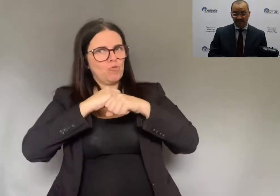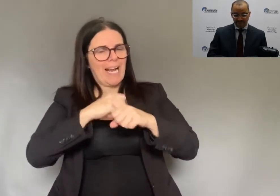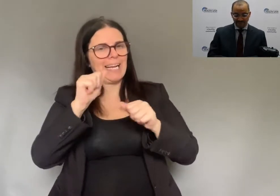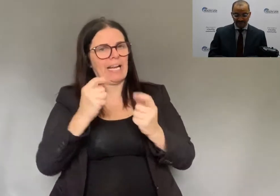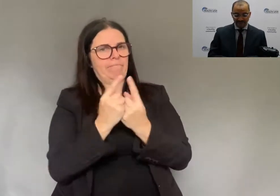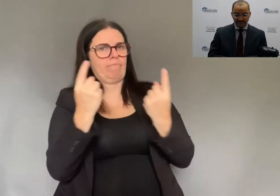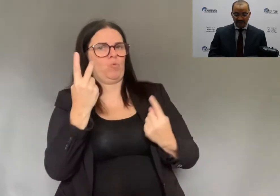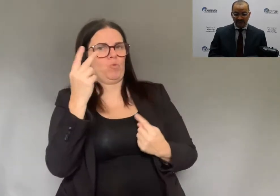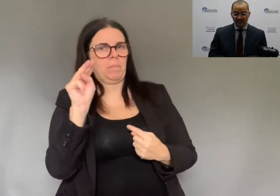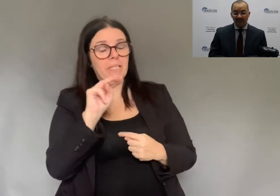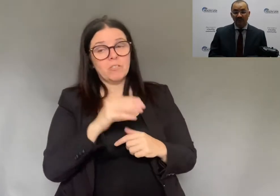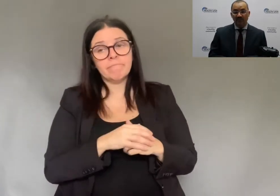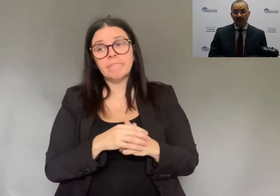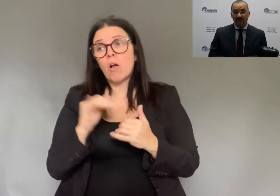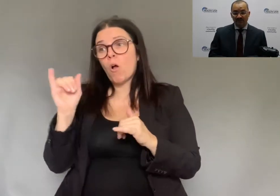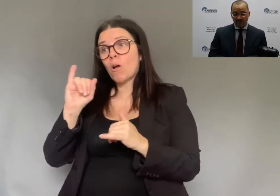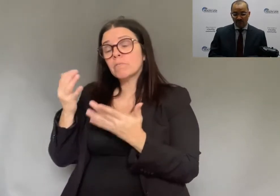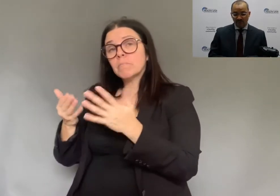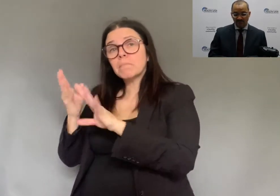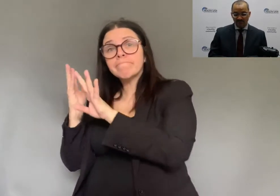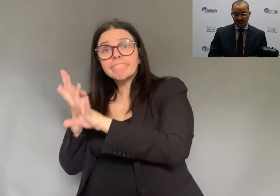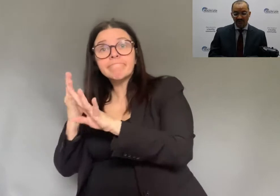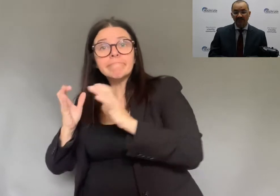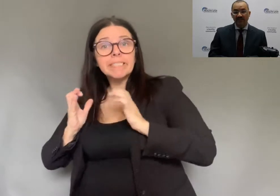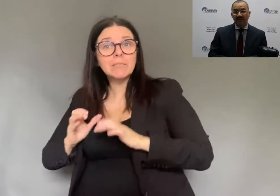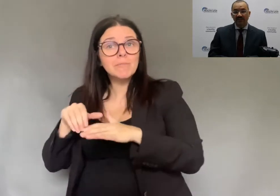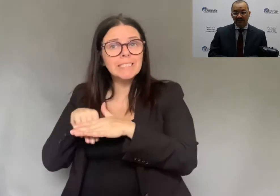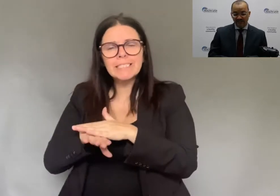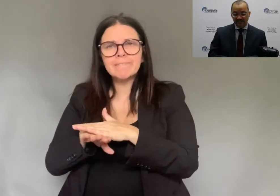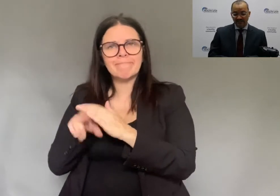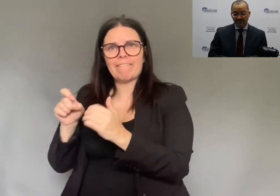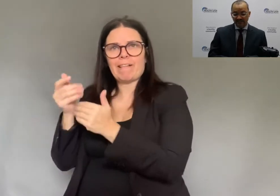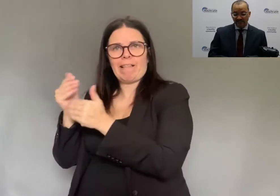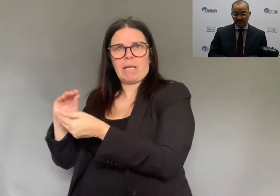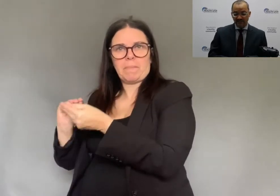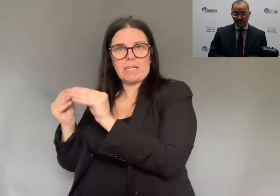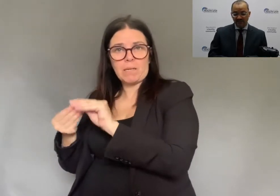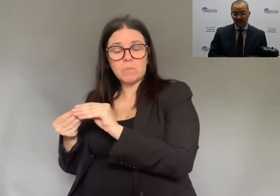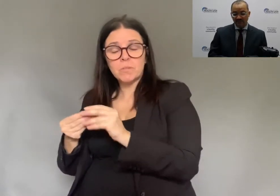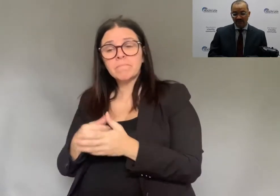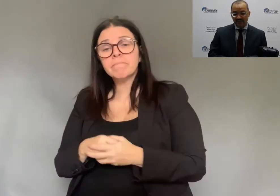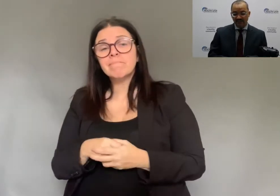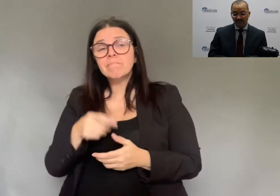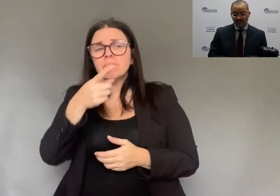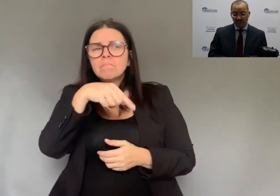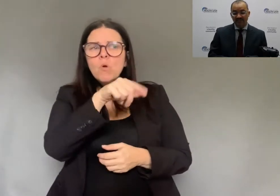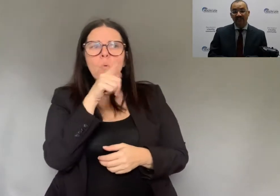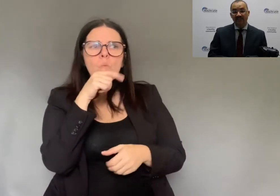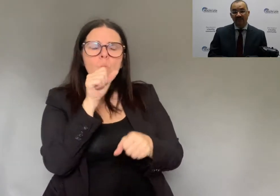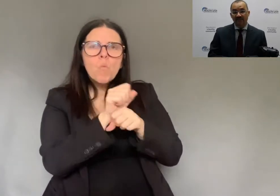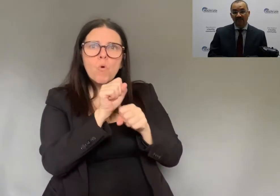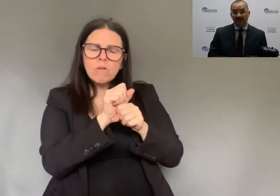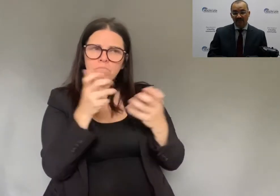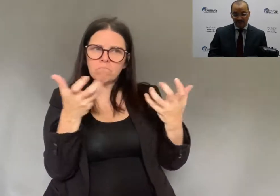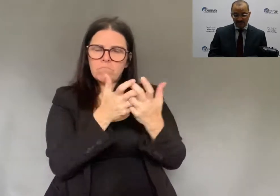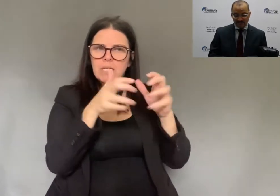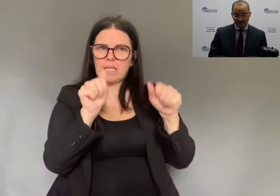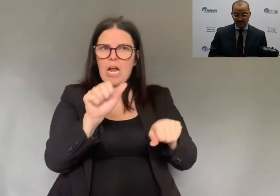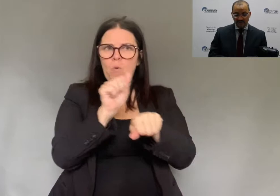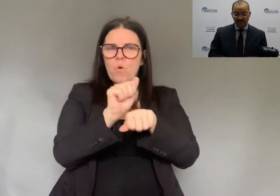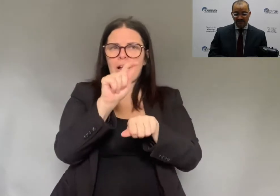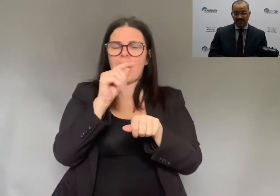time. Continue work from home options. Limit the need to share workstation or workplaces equipment when